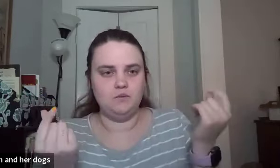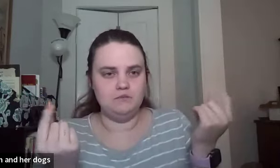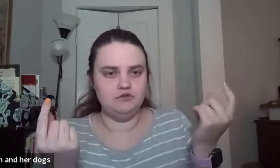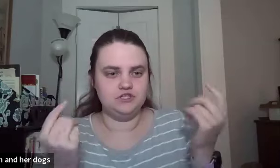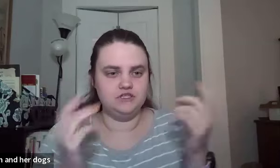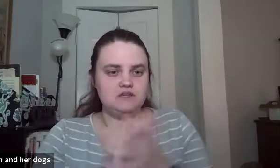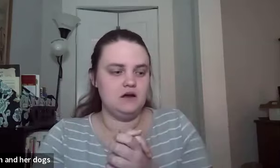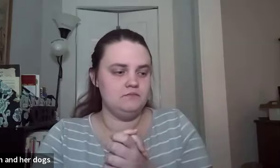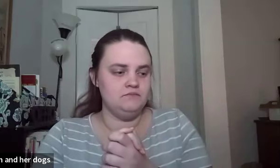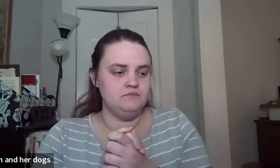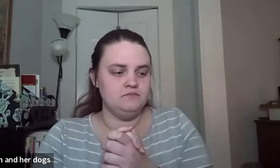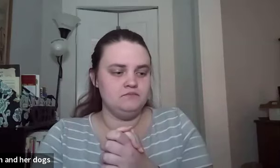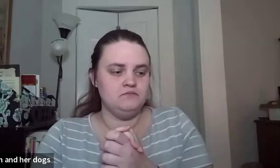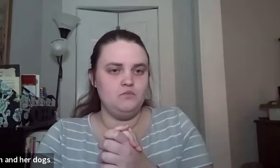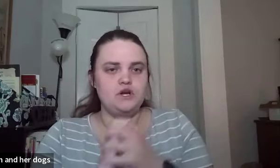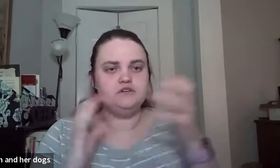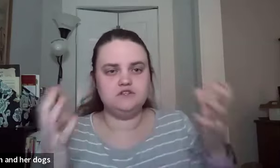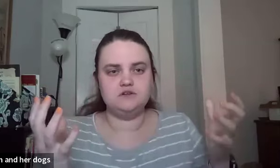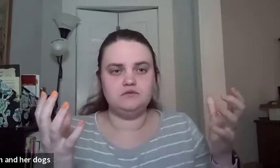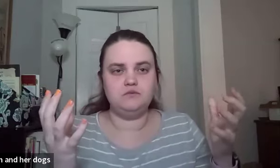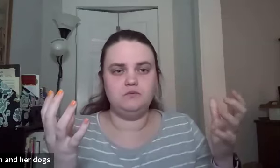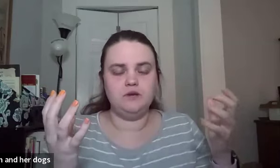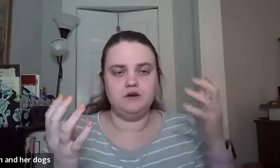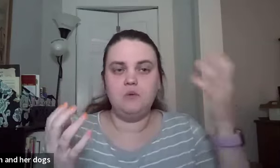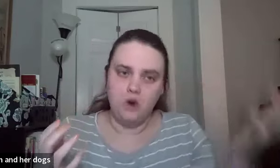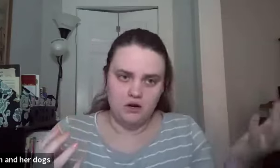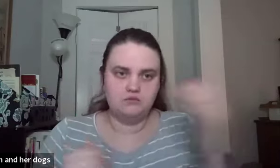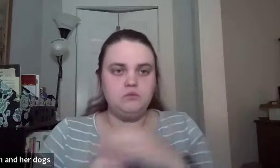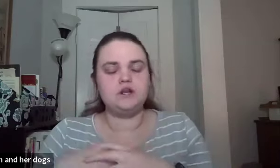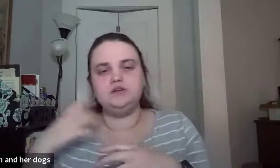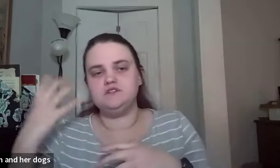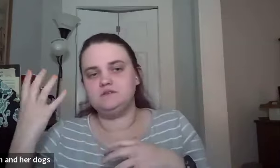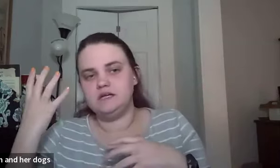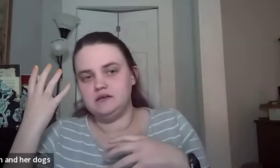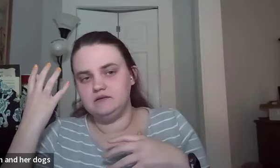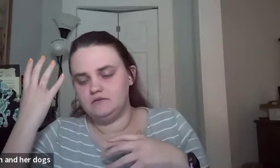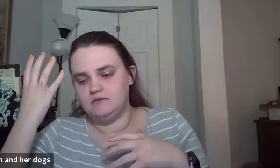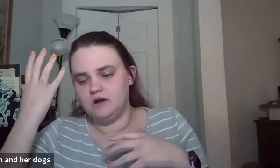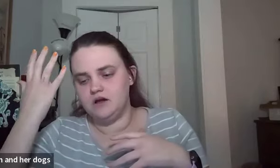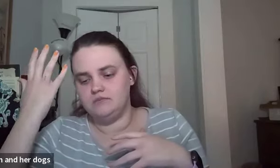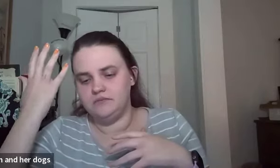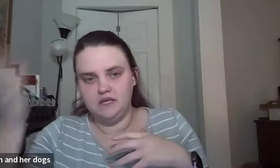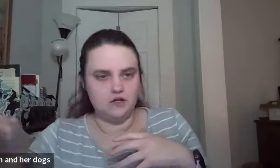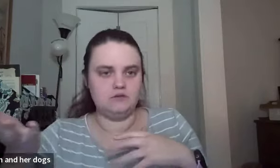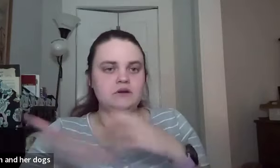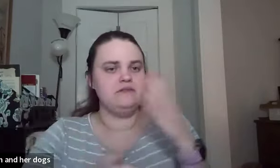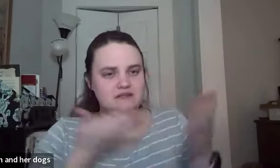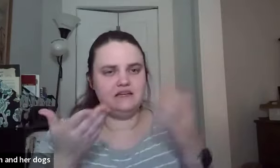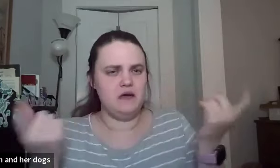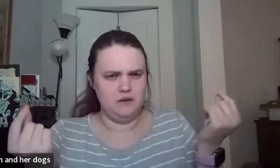What motions? What do you do when you're at work? What are you doing here? Things like that. Like, what are